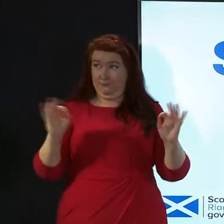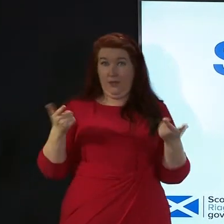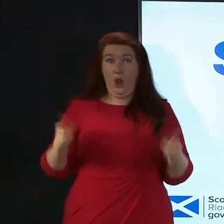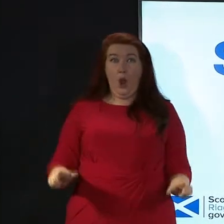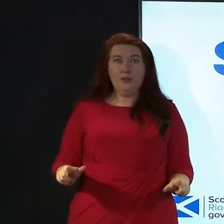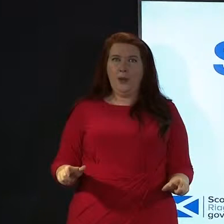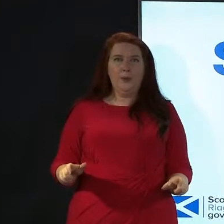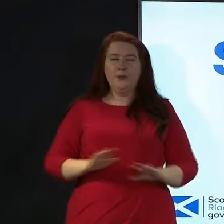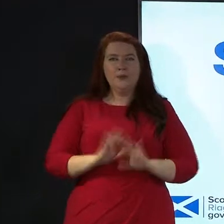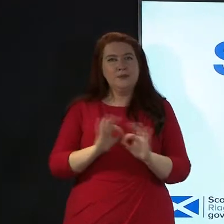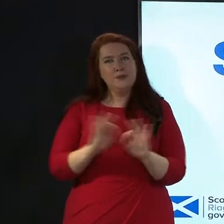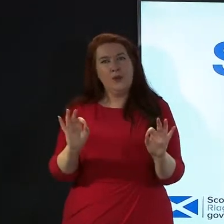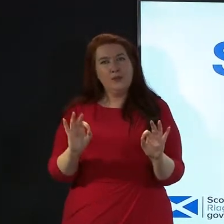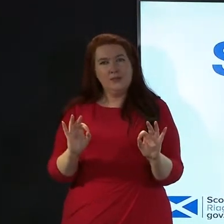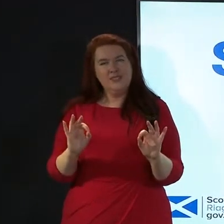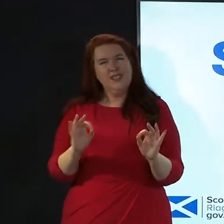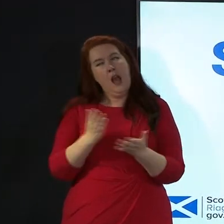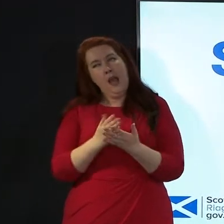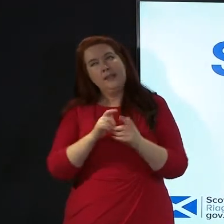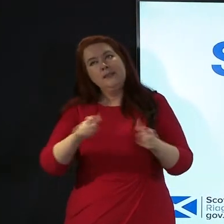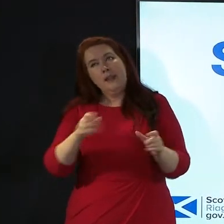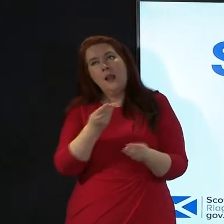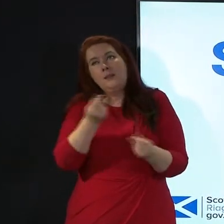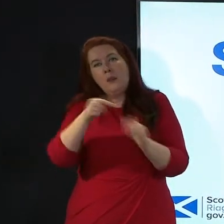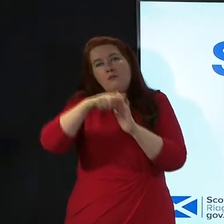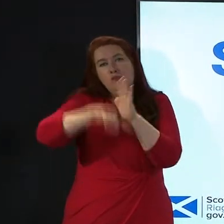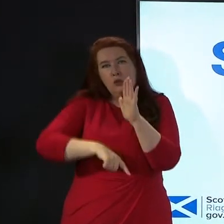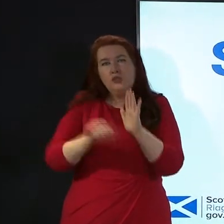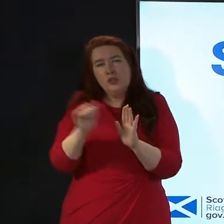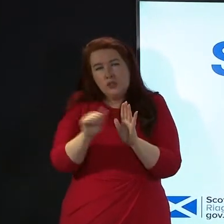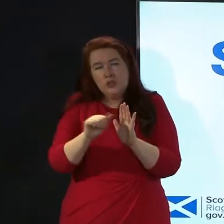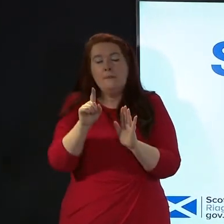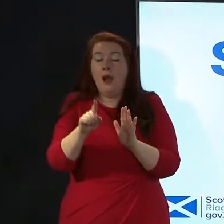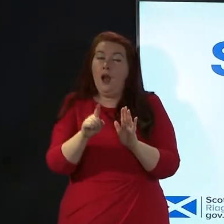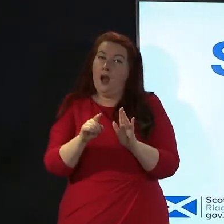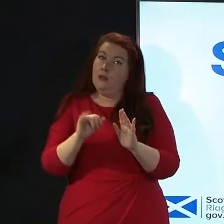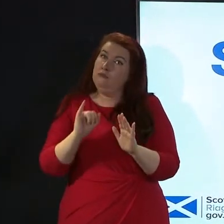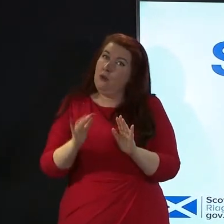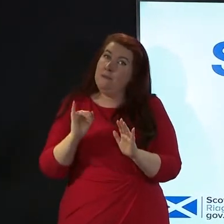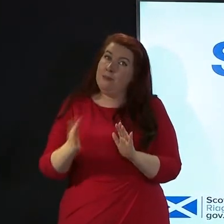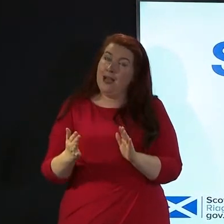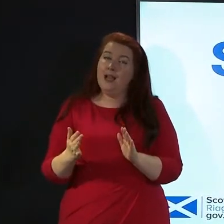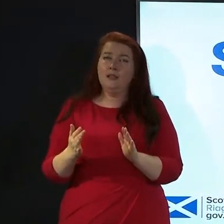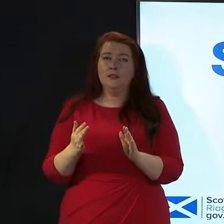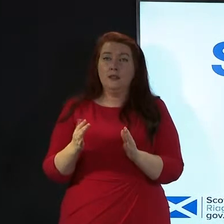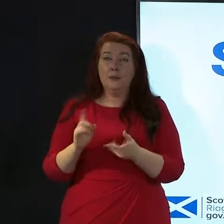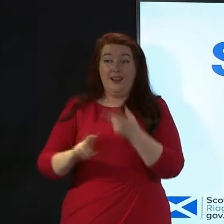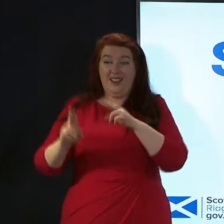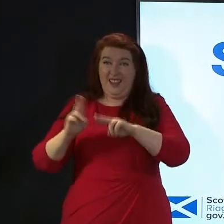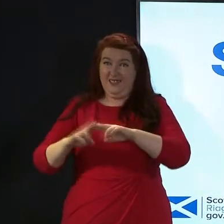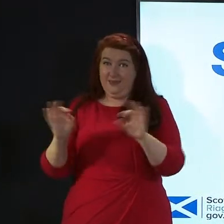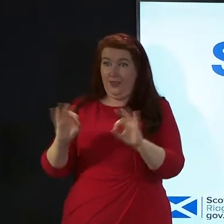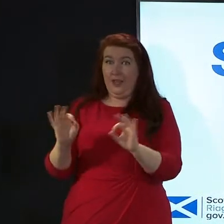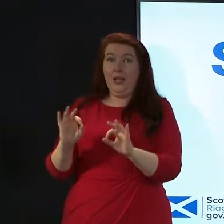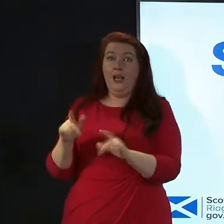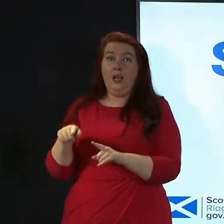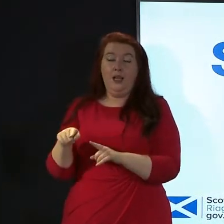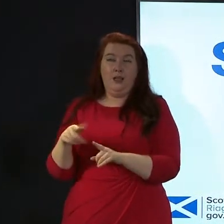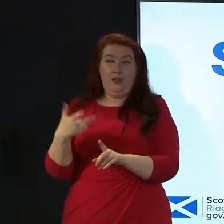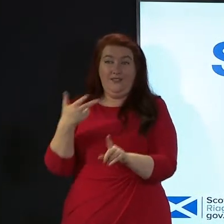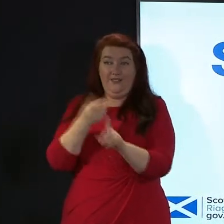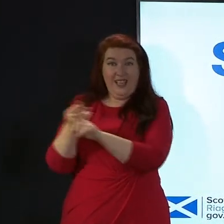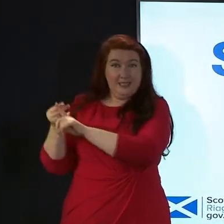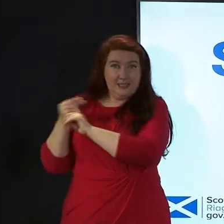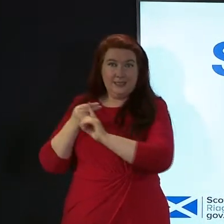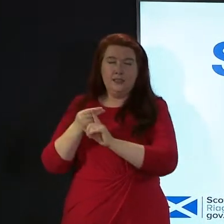We've got relatively few restrictions still in place. So if it wasn't for the vaccine, the 3,000 or thereabout cases